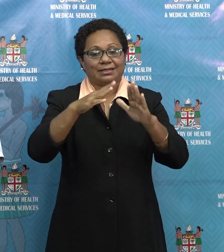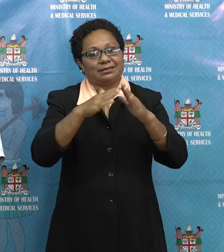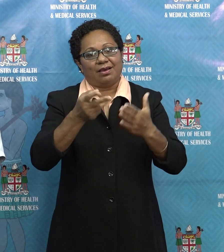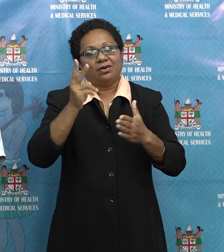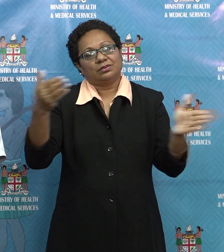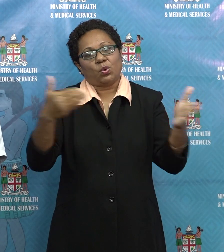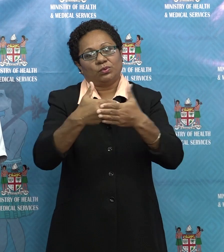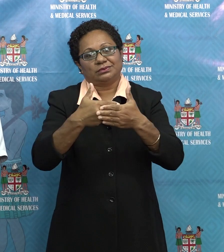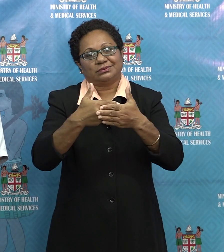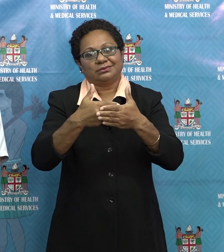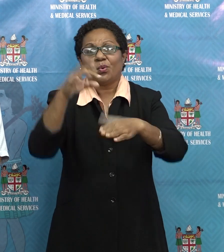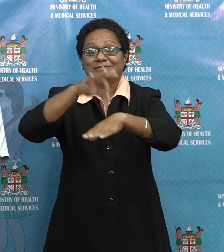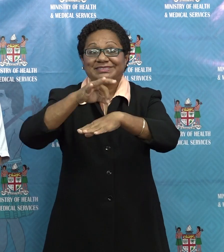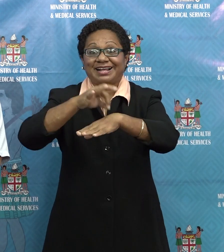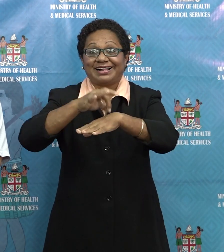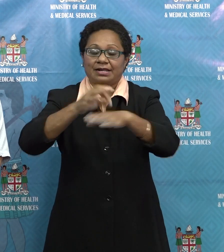for now.